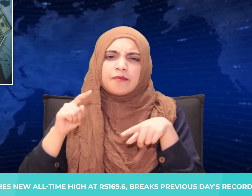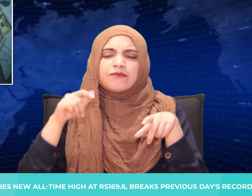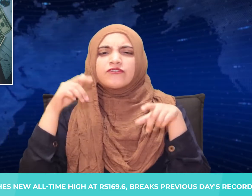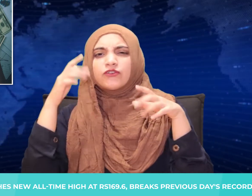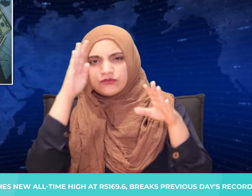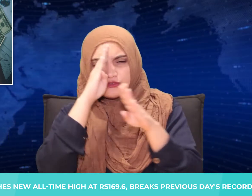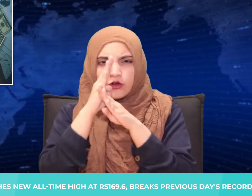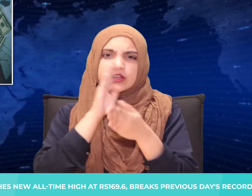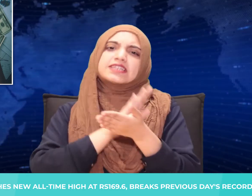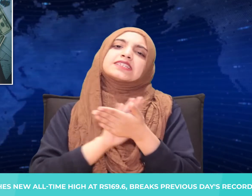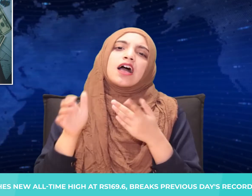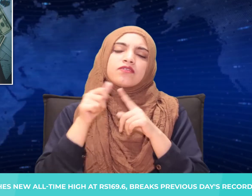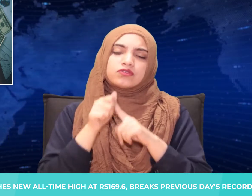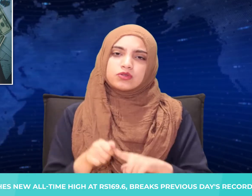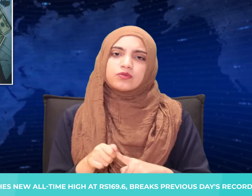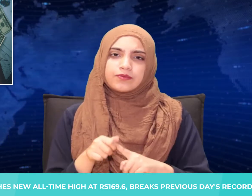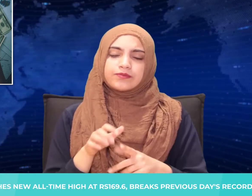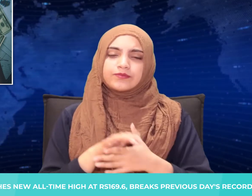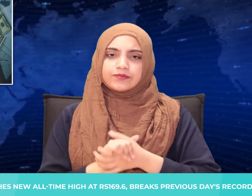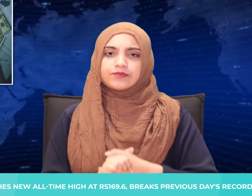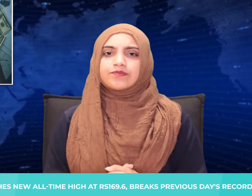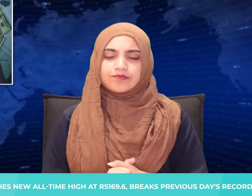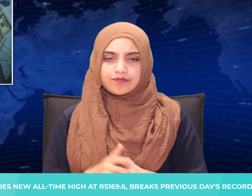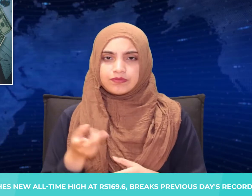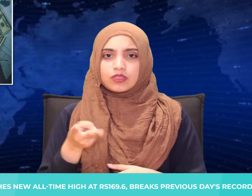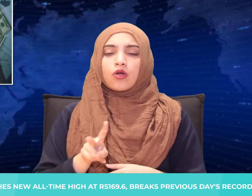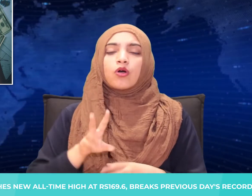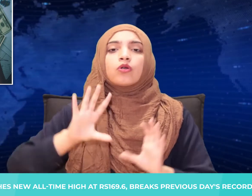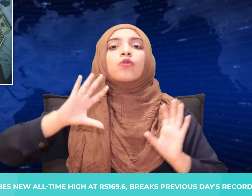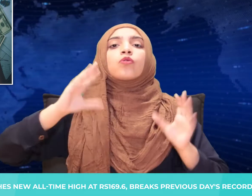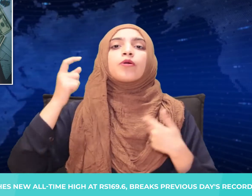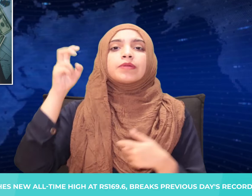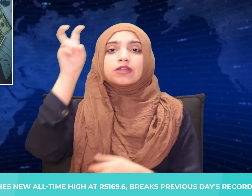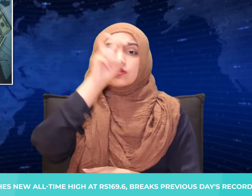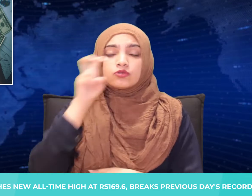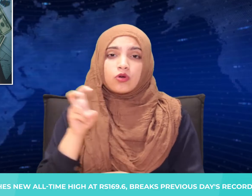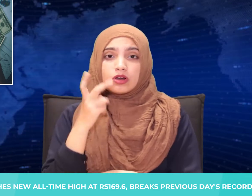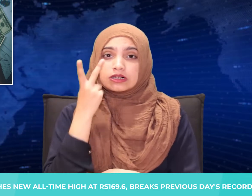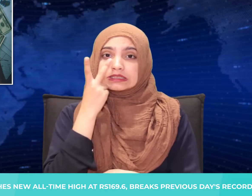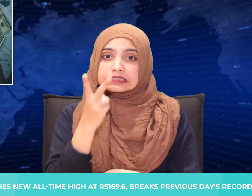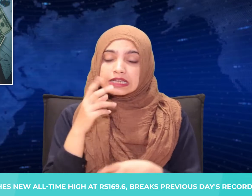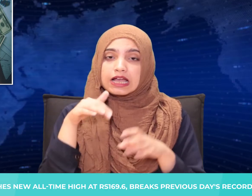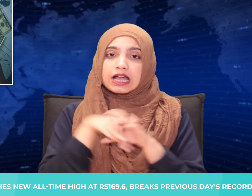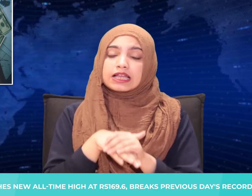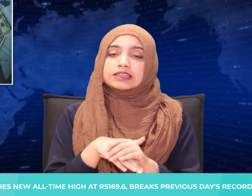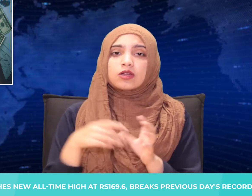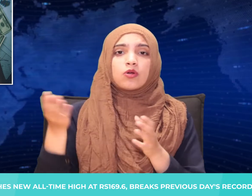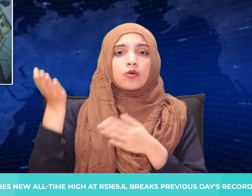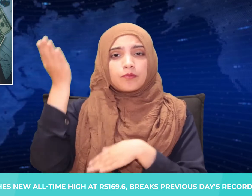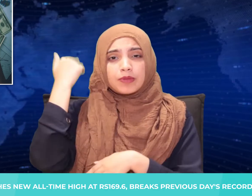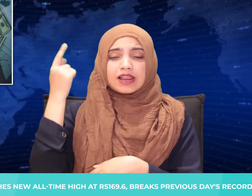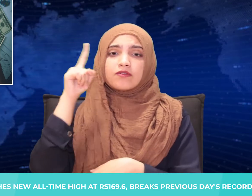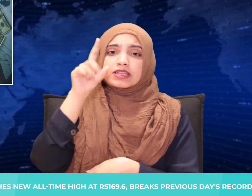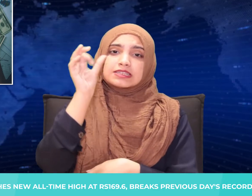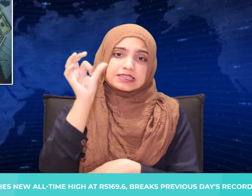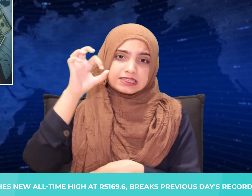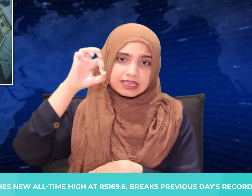Today's developments come a day after the dollar hit its previous high of 168.9 rupees,